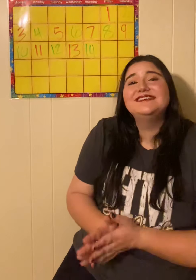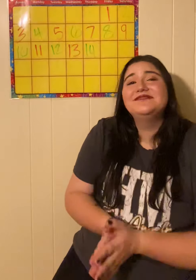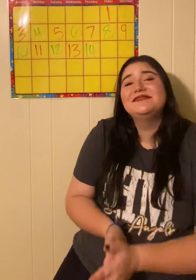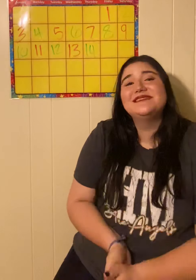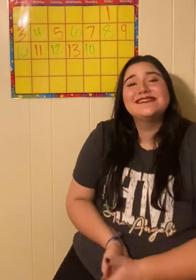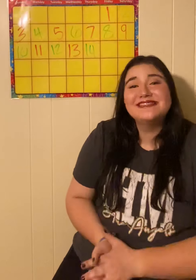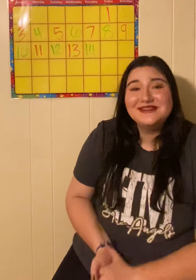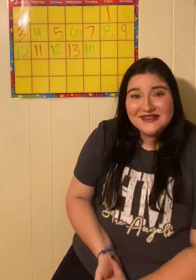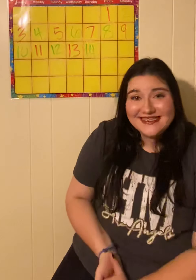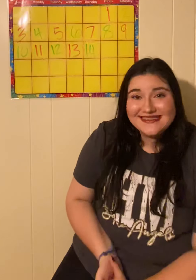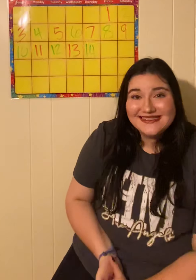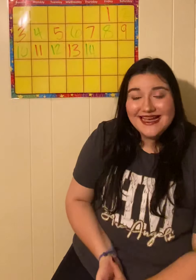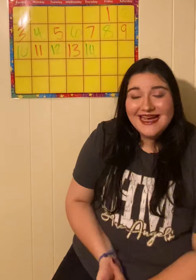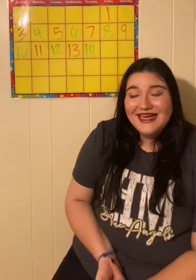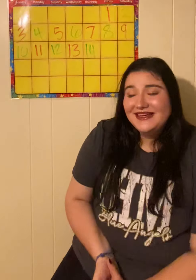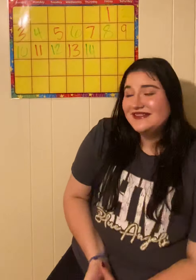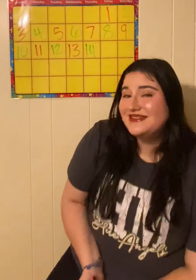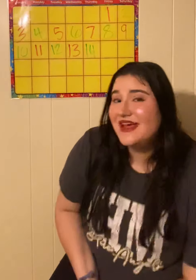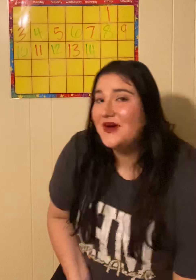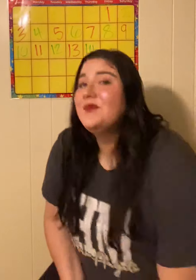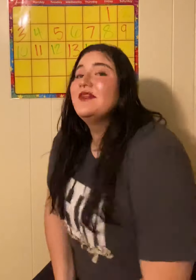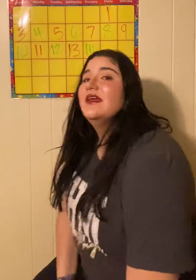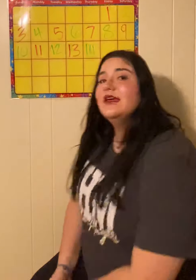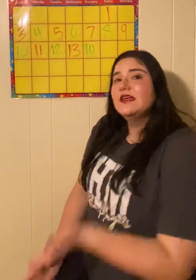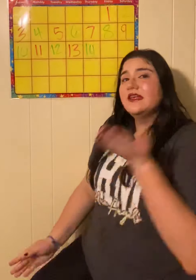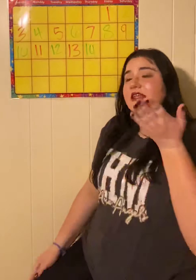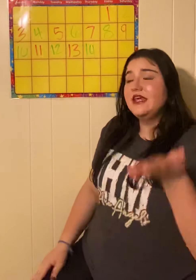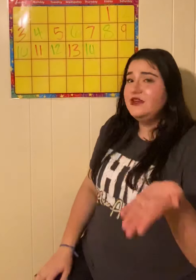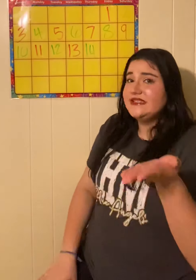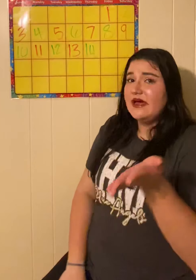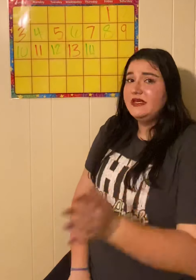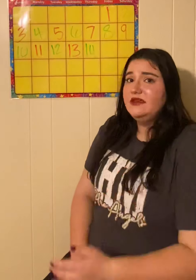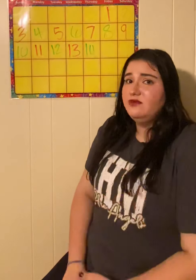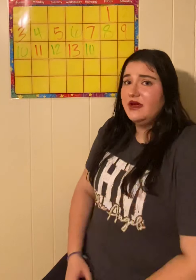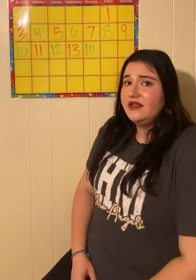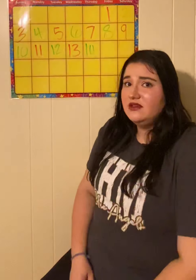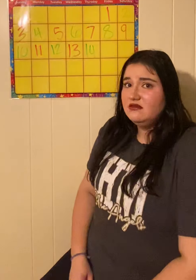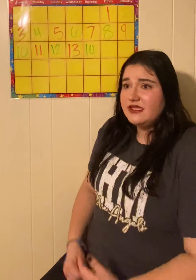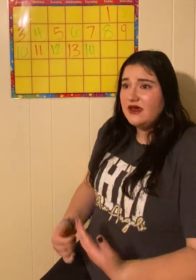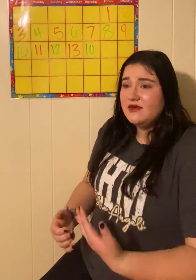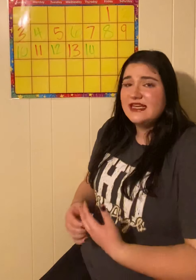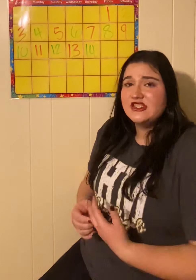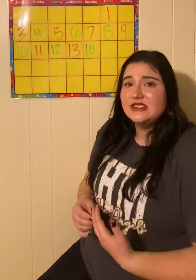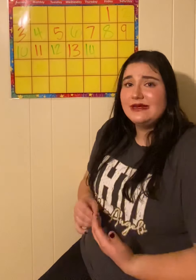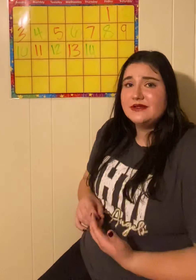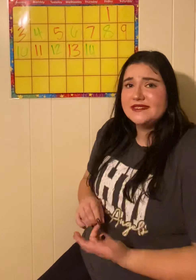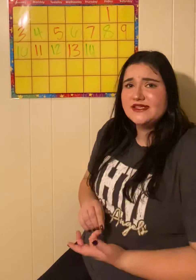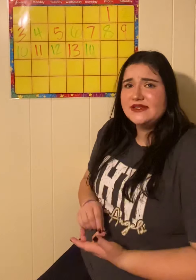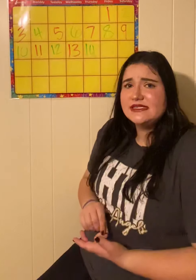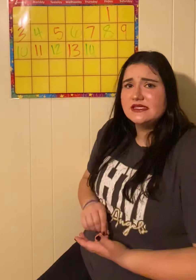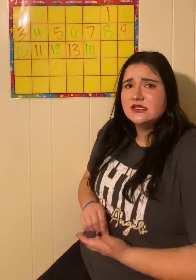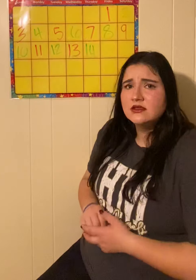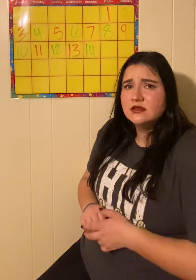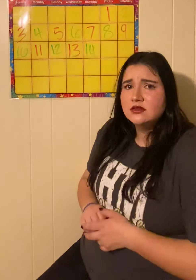with Miss Lewis. So can you tell me what day it was yesterday with Miss Lewis?